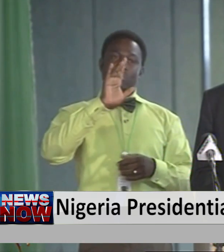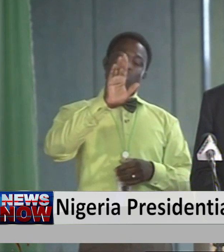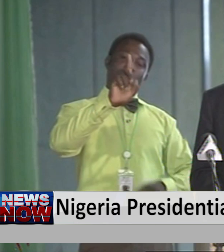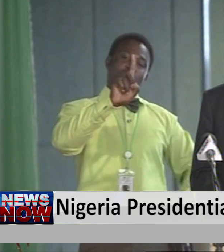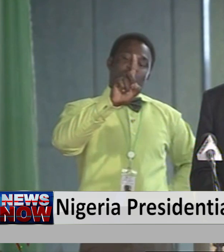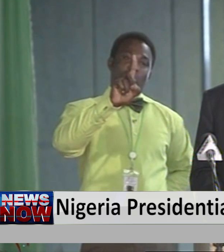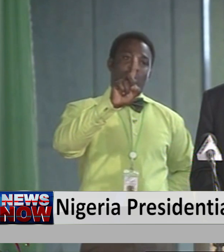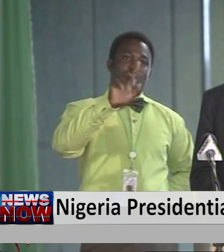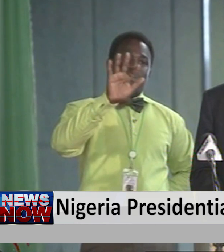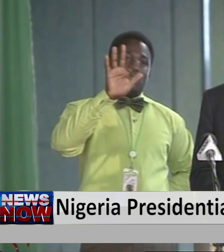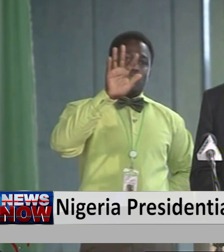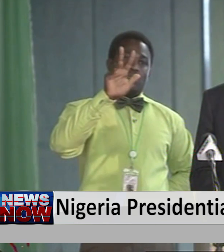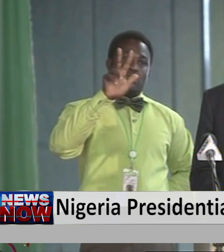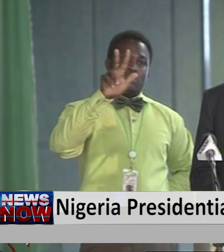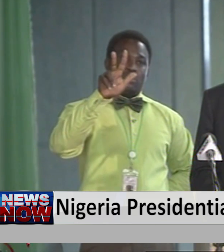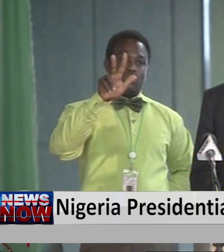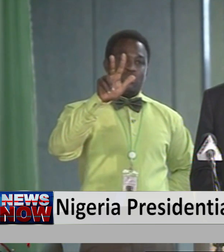137.